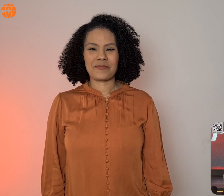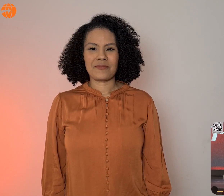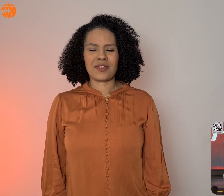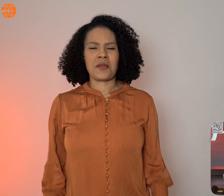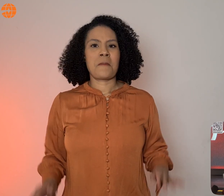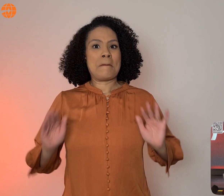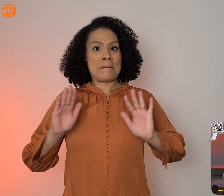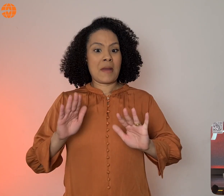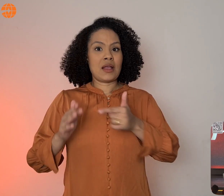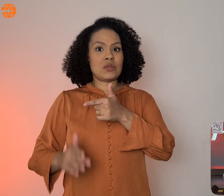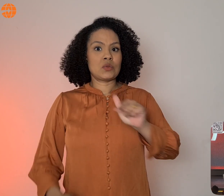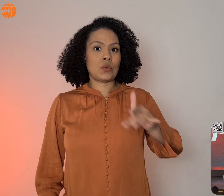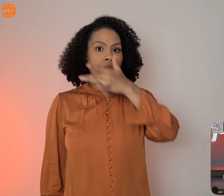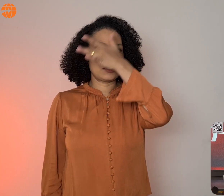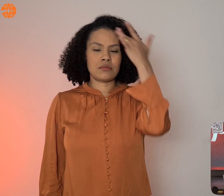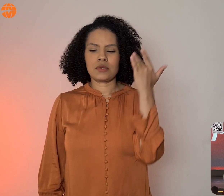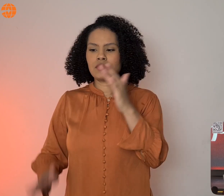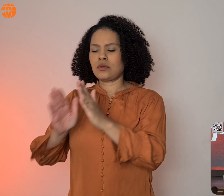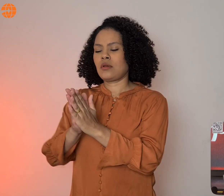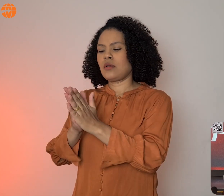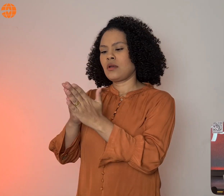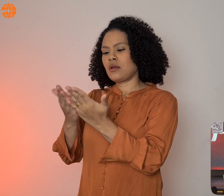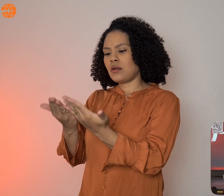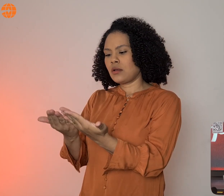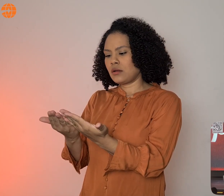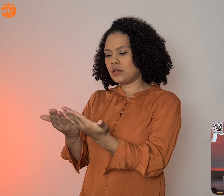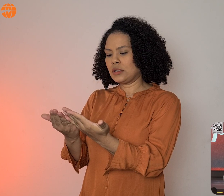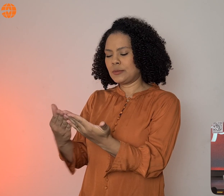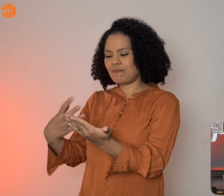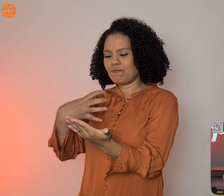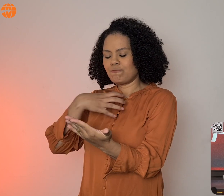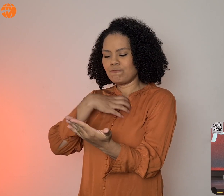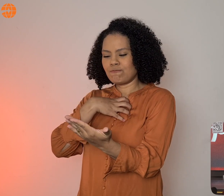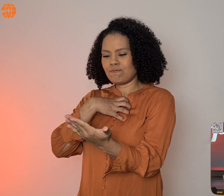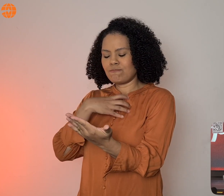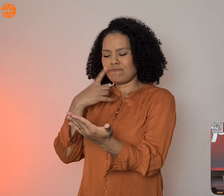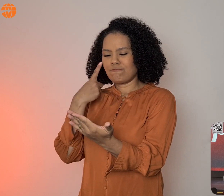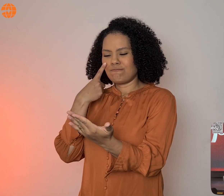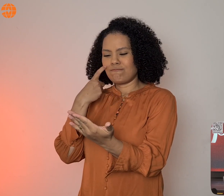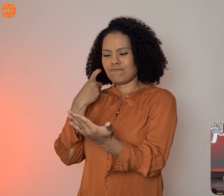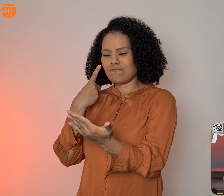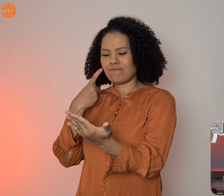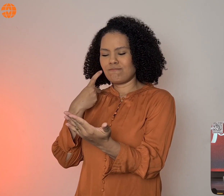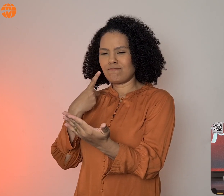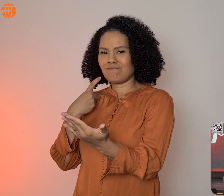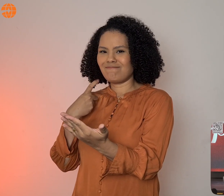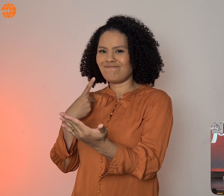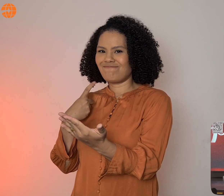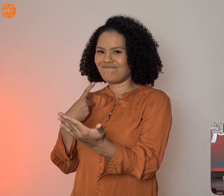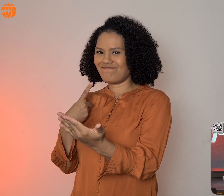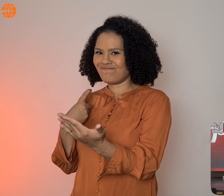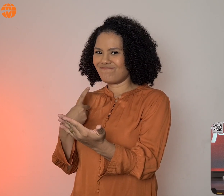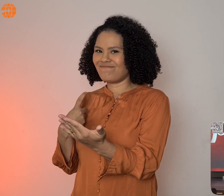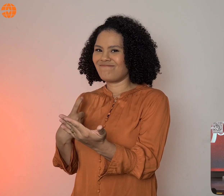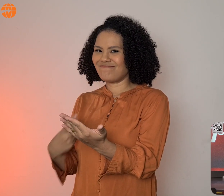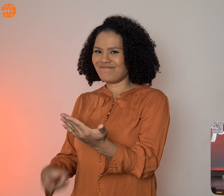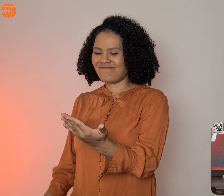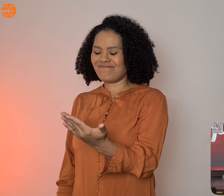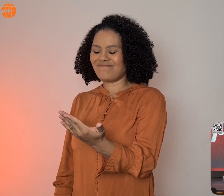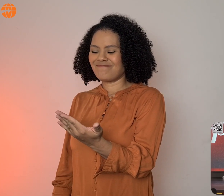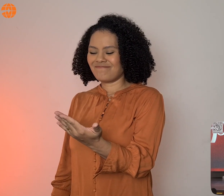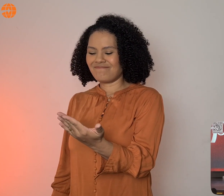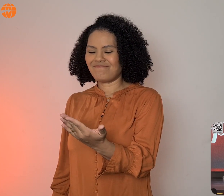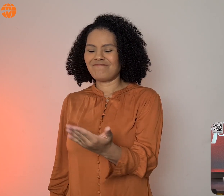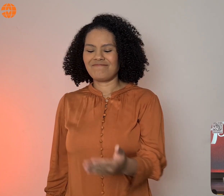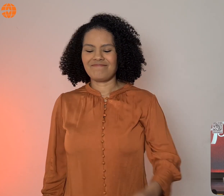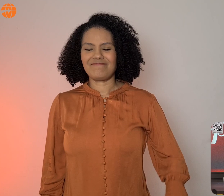hurt, and some of them even had tears. Mas alguns também abriram e começaram a ler, e se sentiram tocados e começaram a chorar. And there was one, let me just tell you